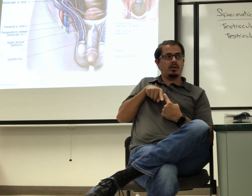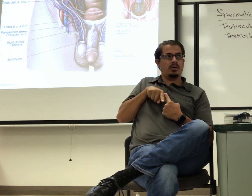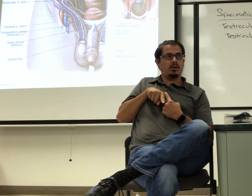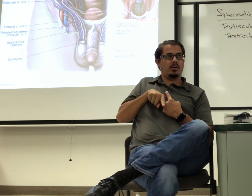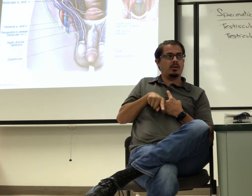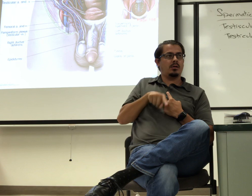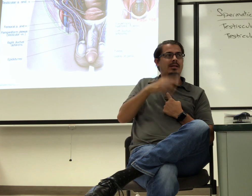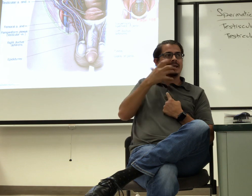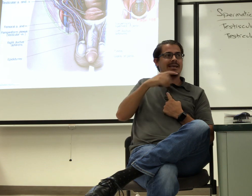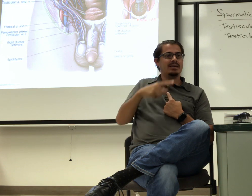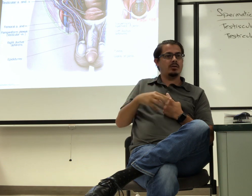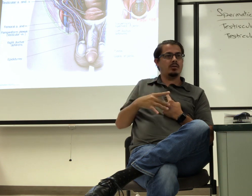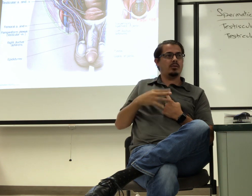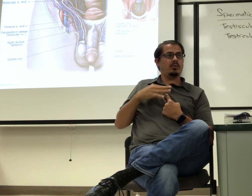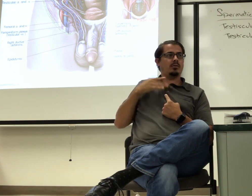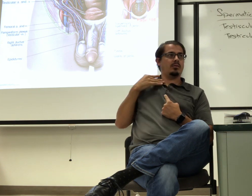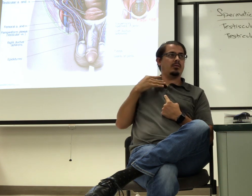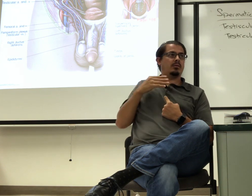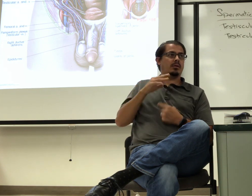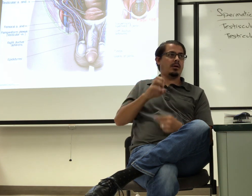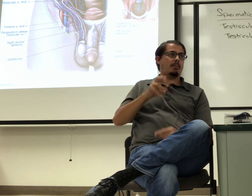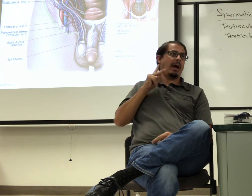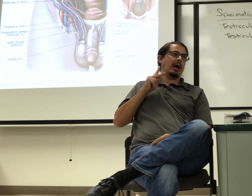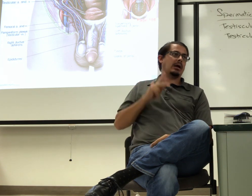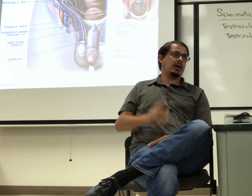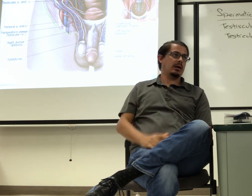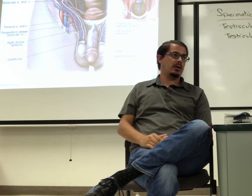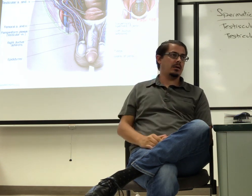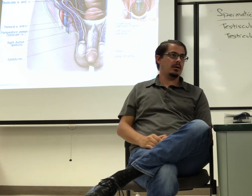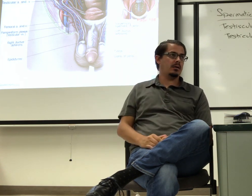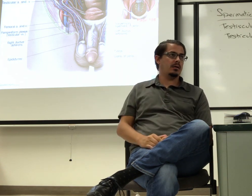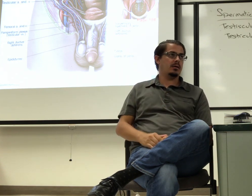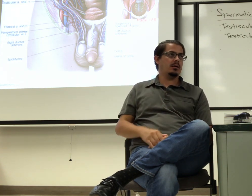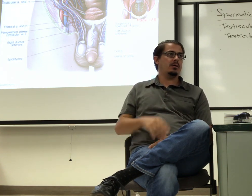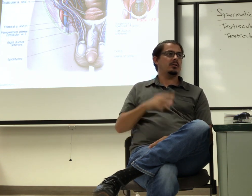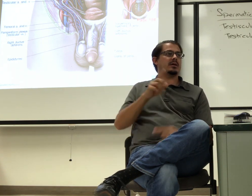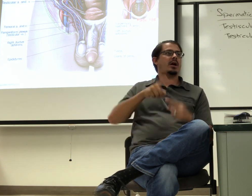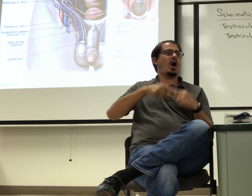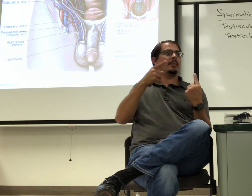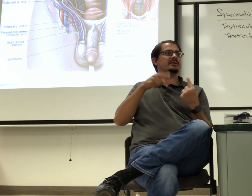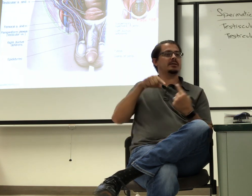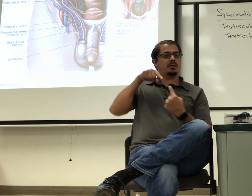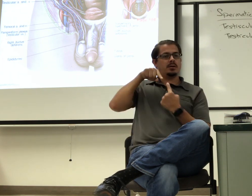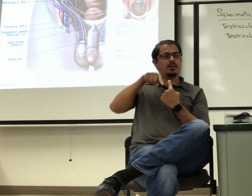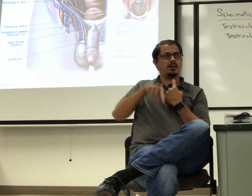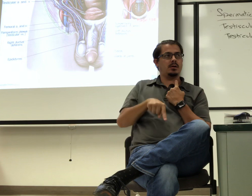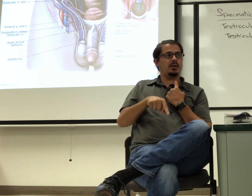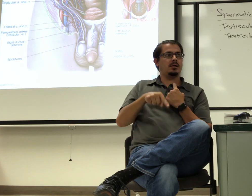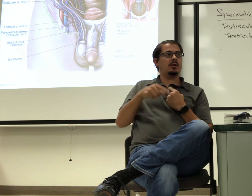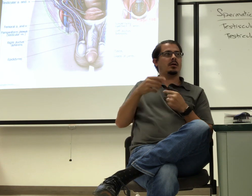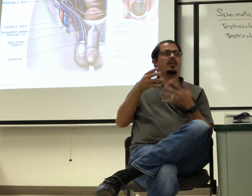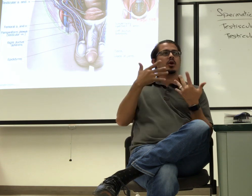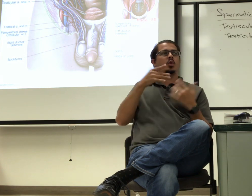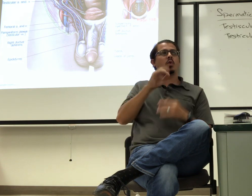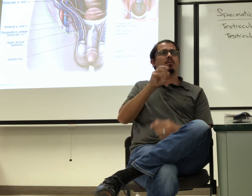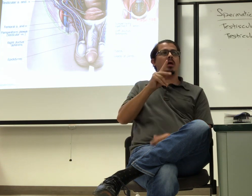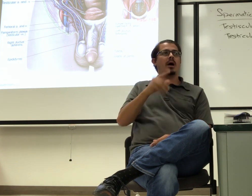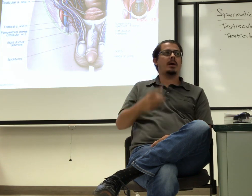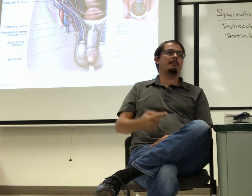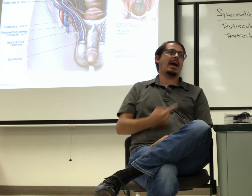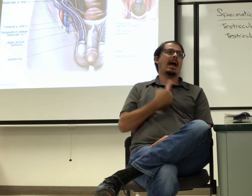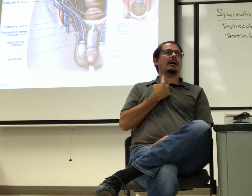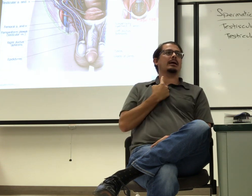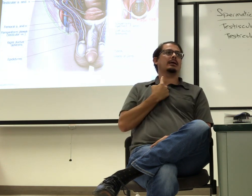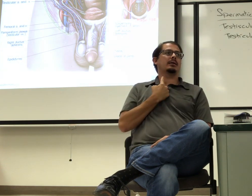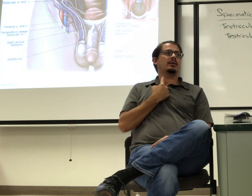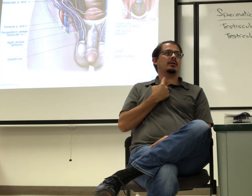There's many of them, they surround it. Blood's going back the other way. There's this kind of counter current exchange, whereas the cooler blood is flowing back, is taking away